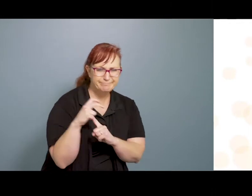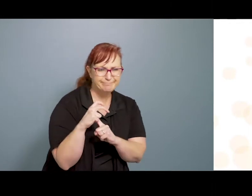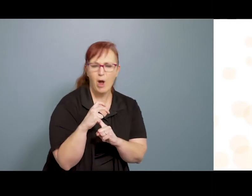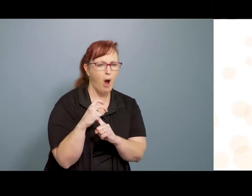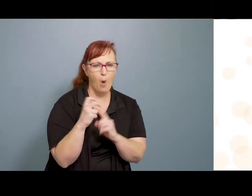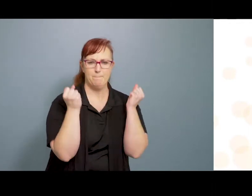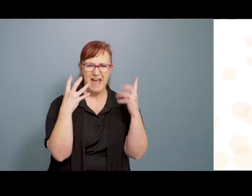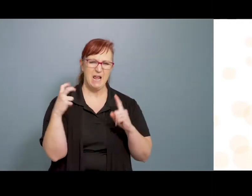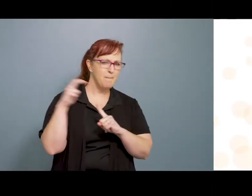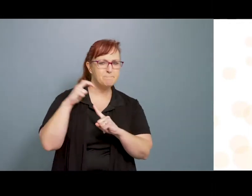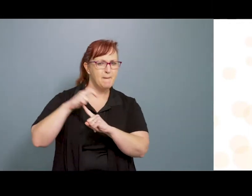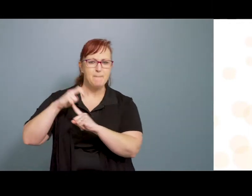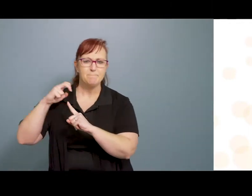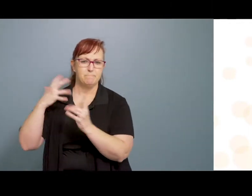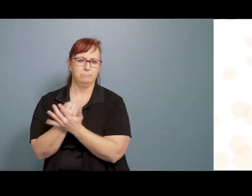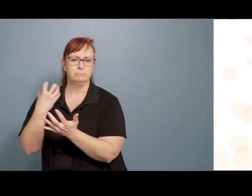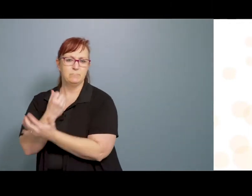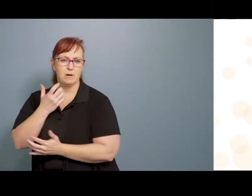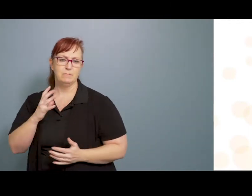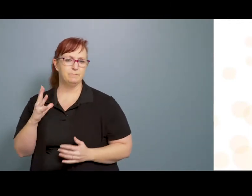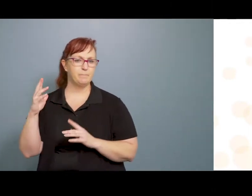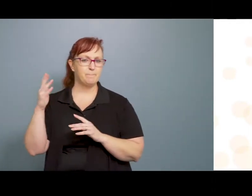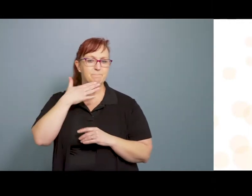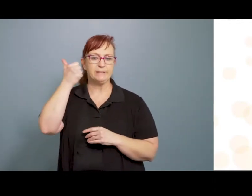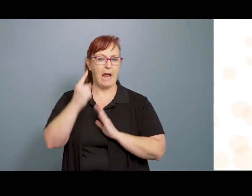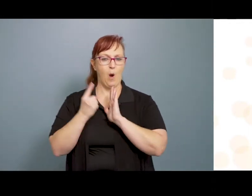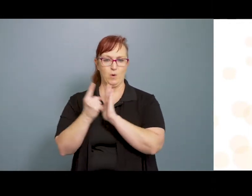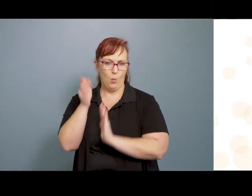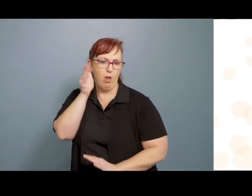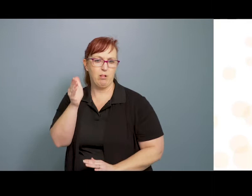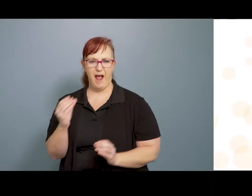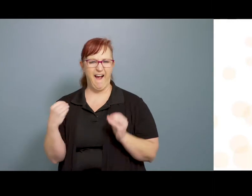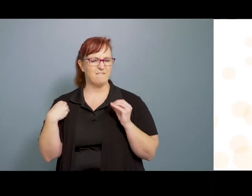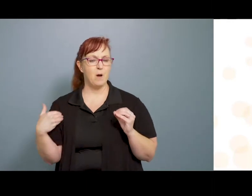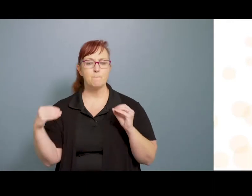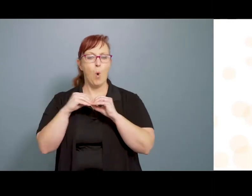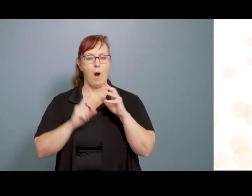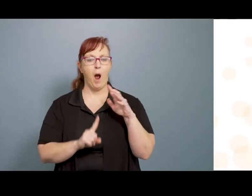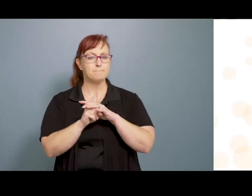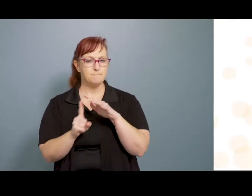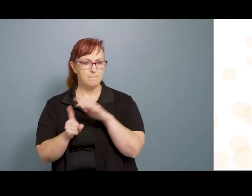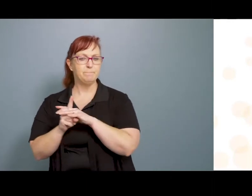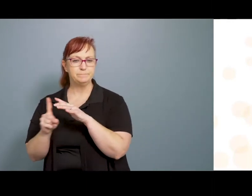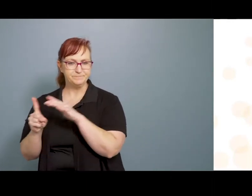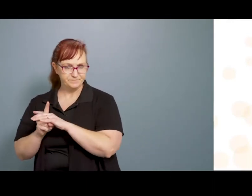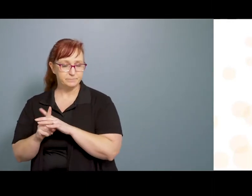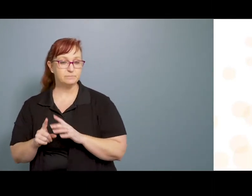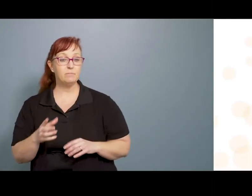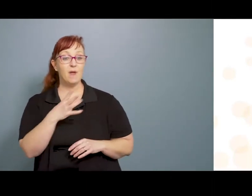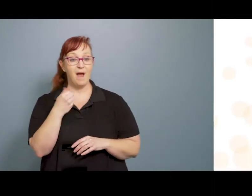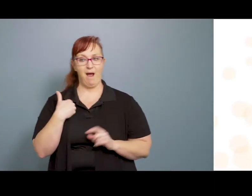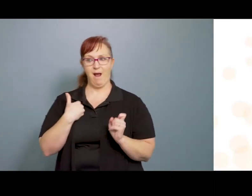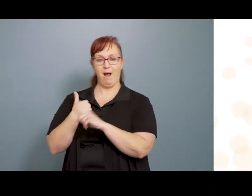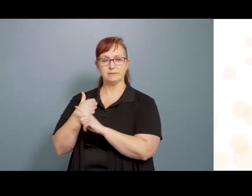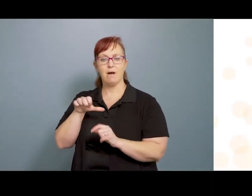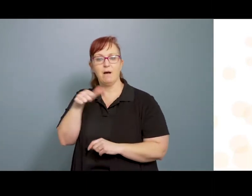going to be a lot more fine hours coming up. And to reiterate that again, I asked our